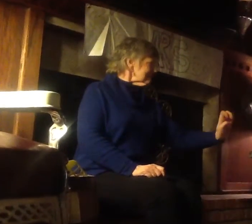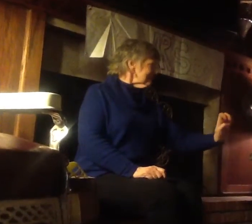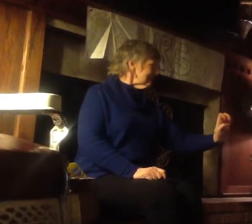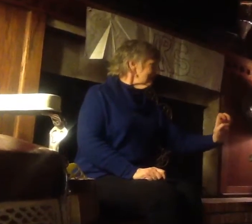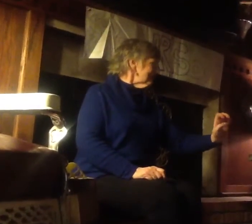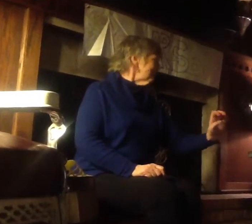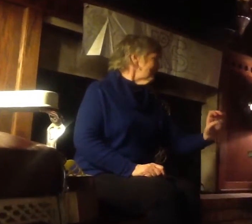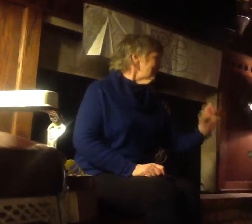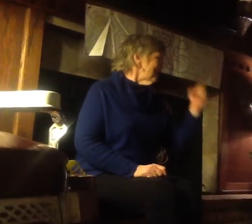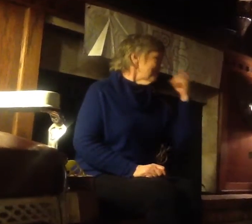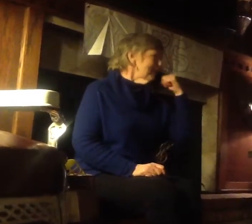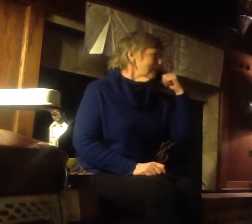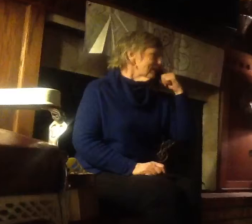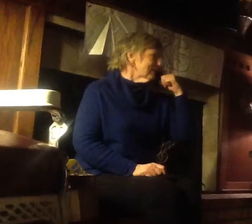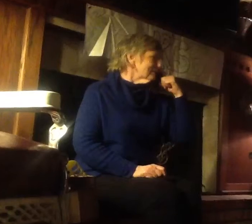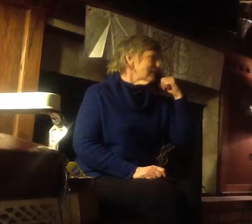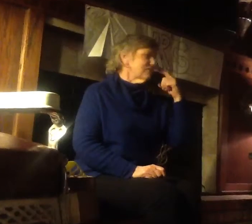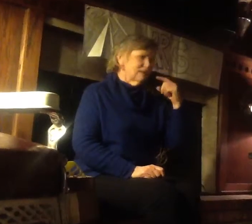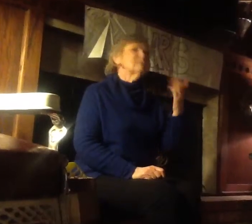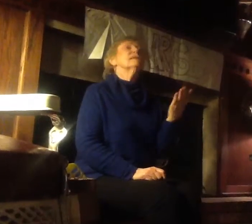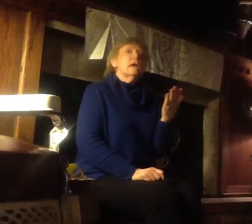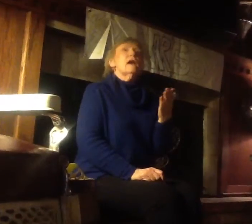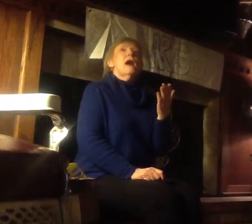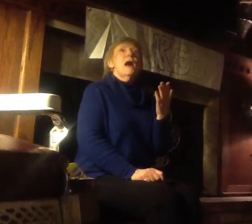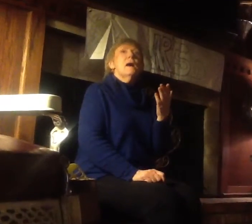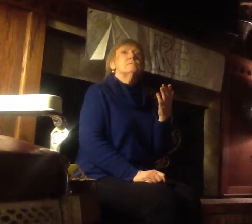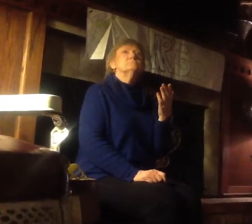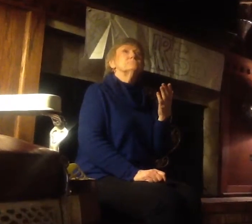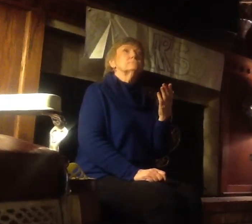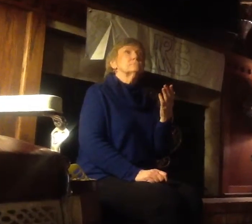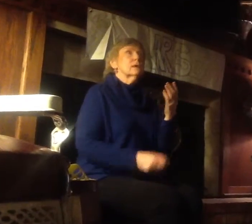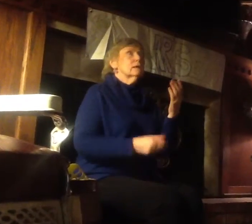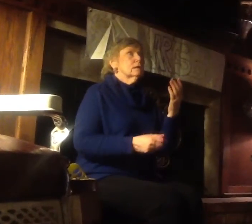southeast, I think, southeast.